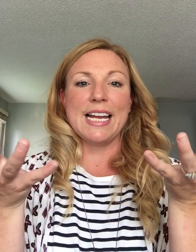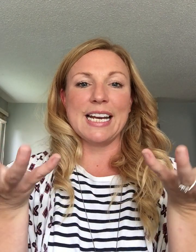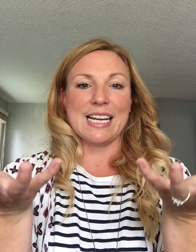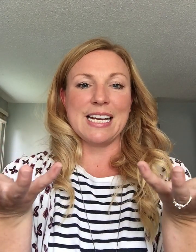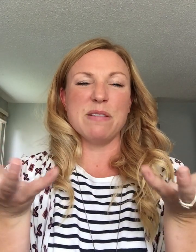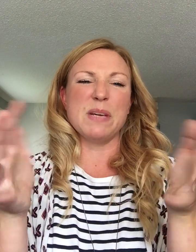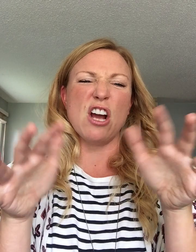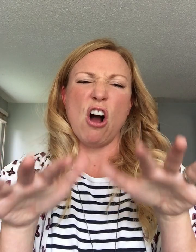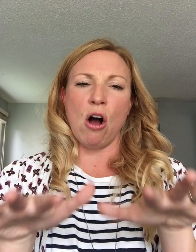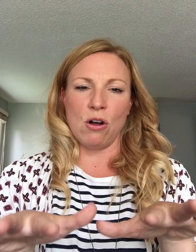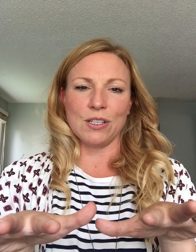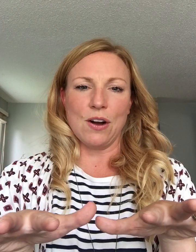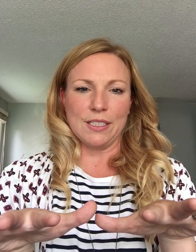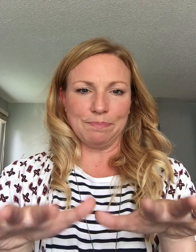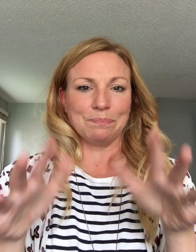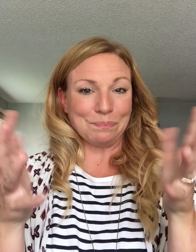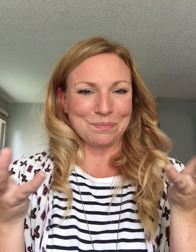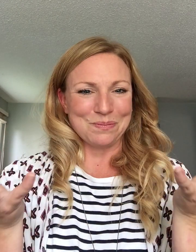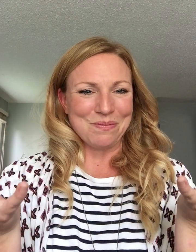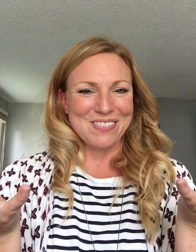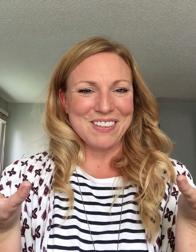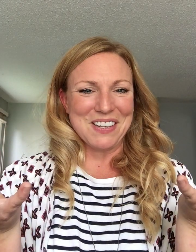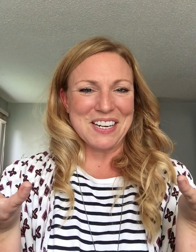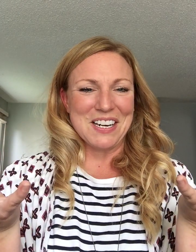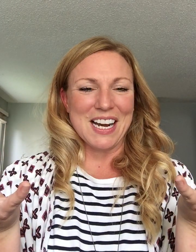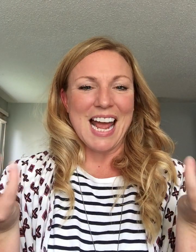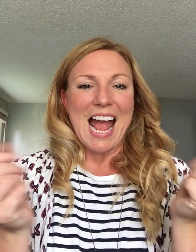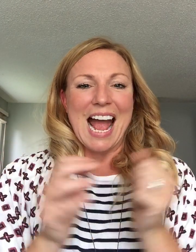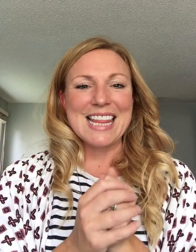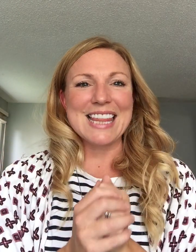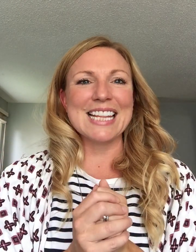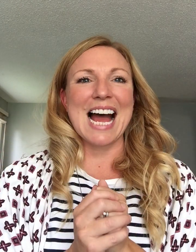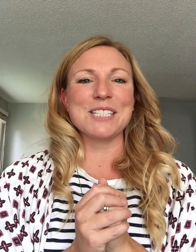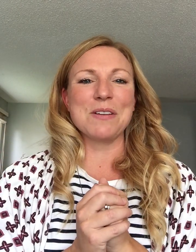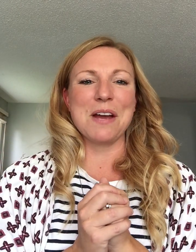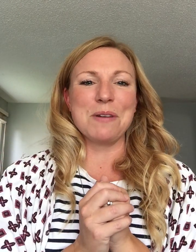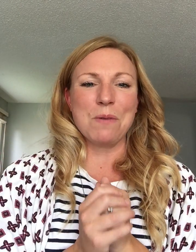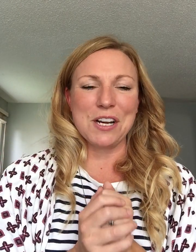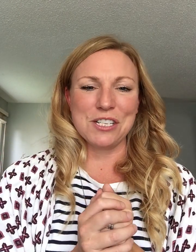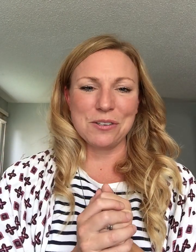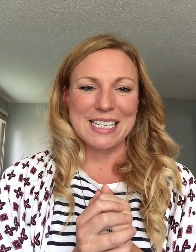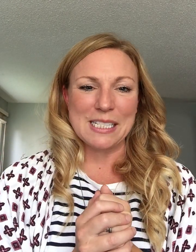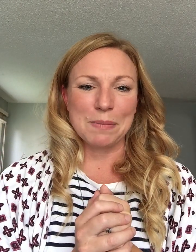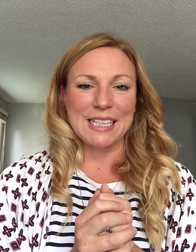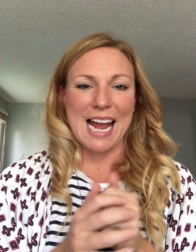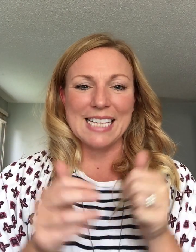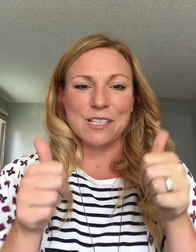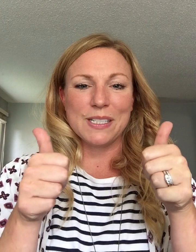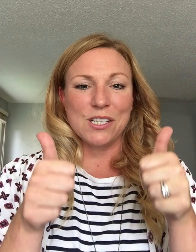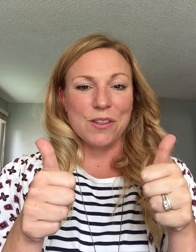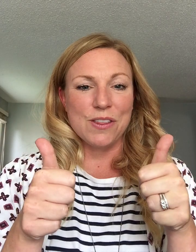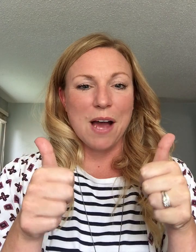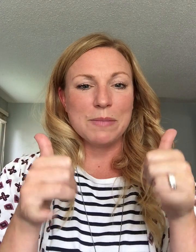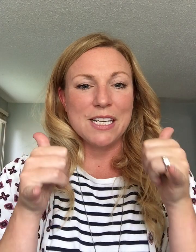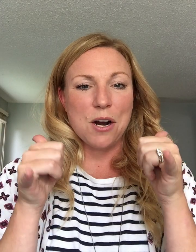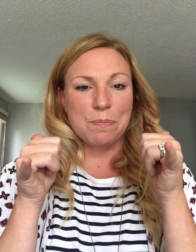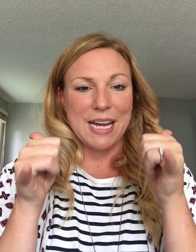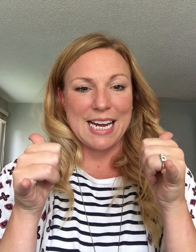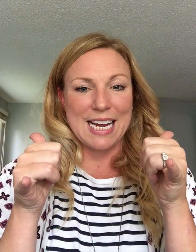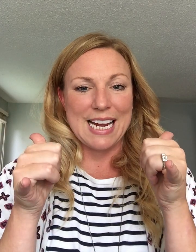It can even be all gone. Very good. And then the last one that we want to do is play. So it's our thumbs and our